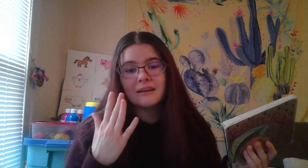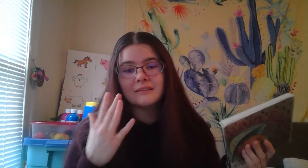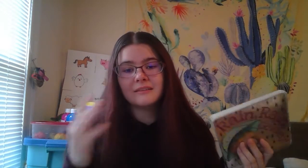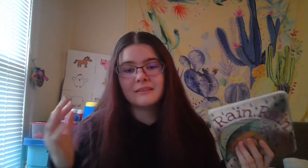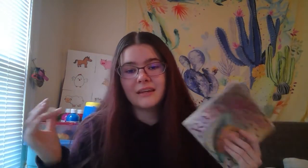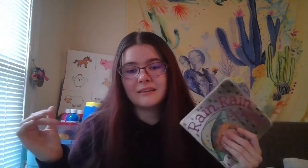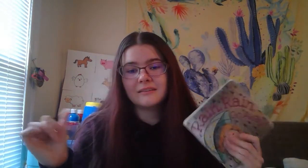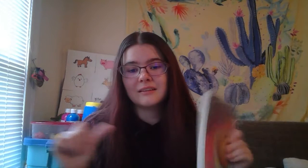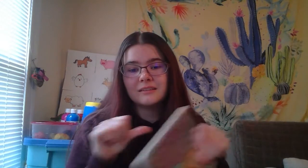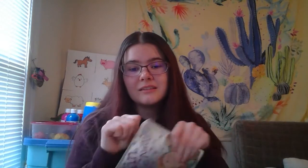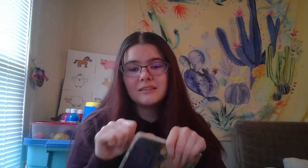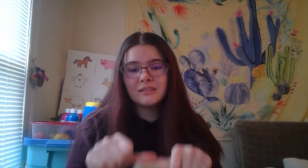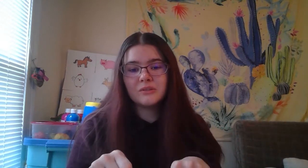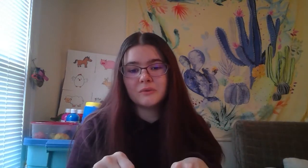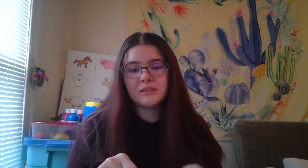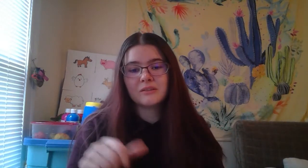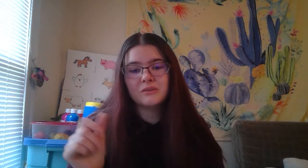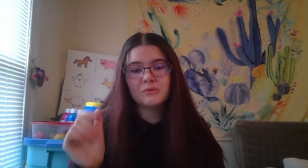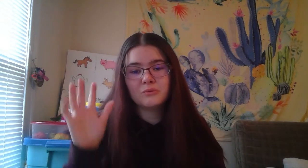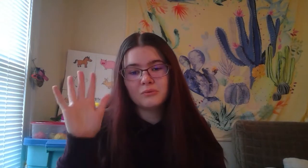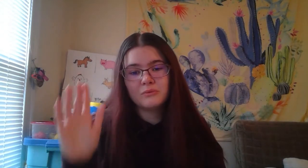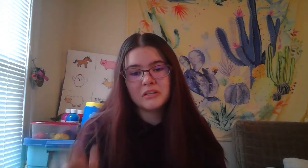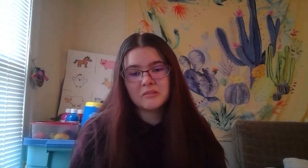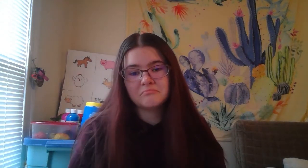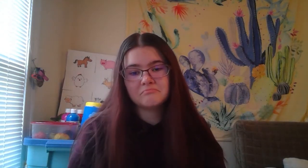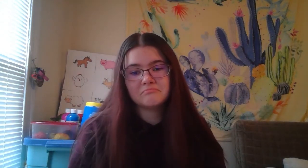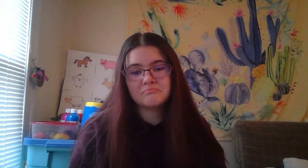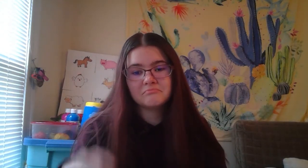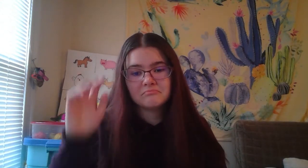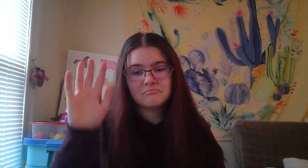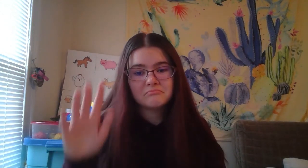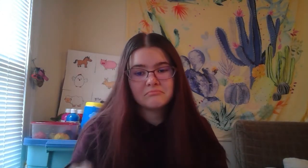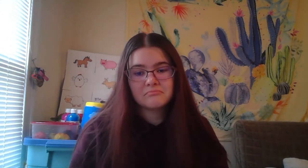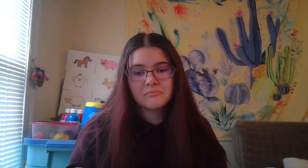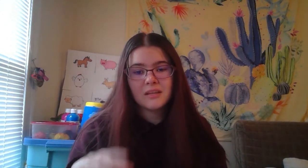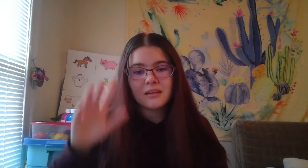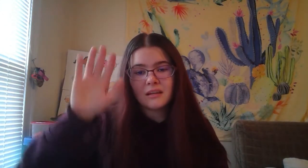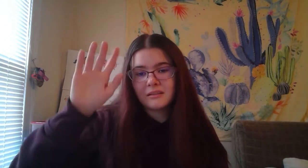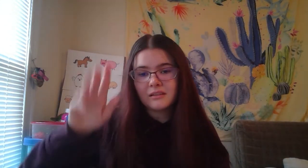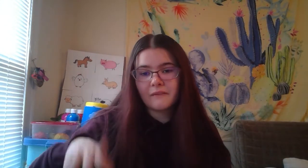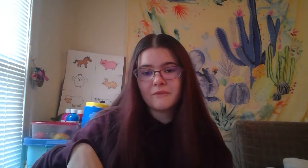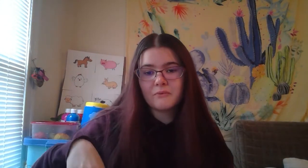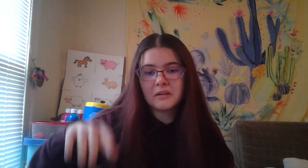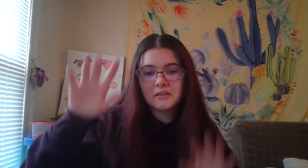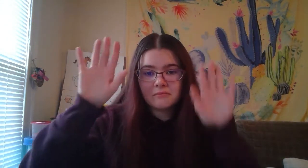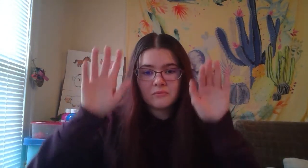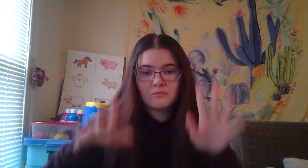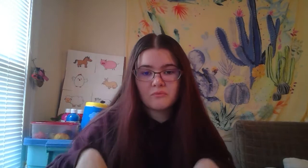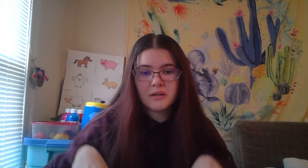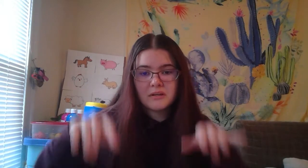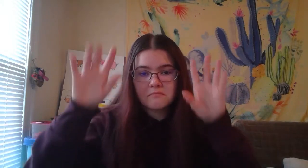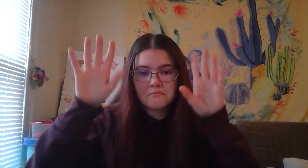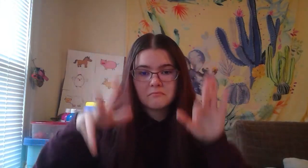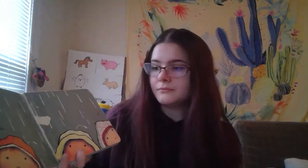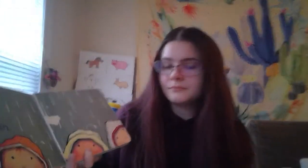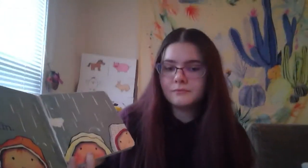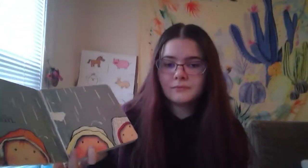sad that it's continuing to rain. That is the sign for raining. Raining.